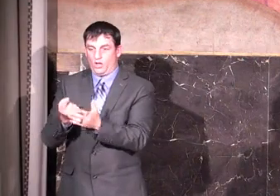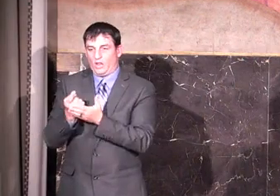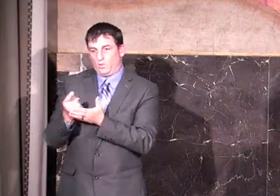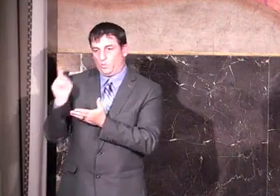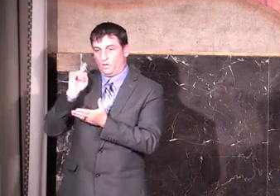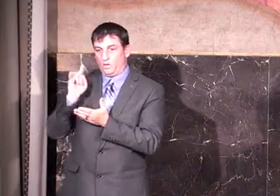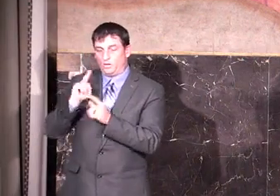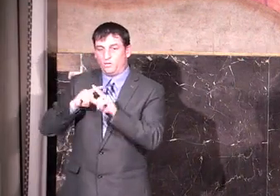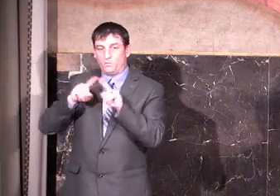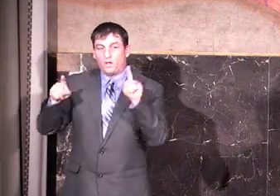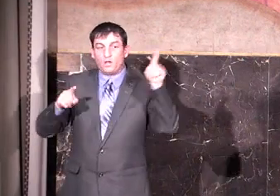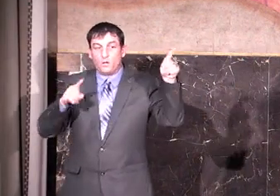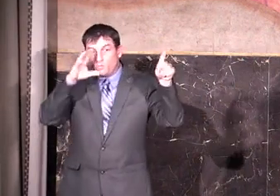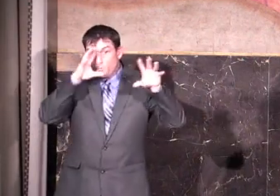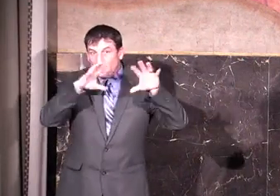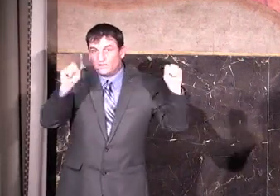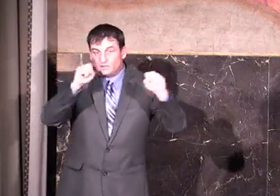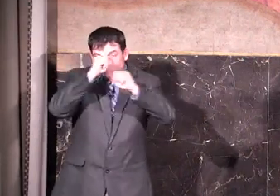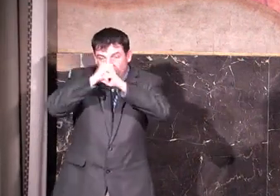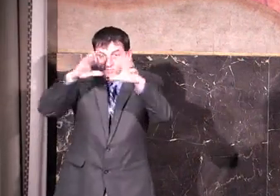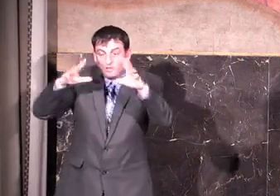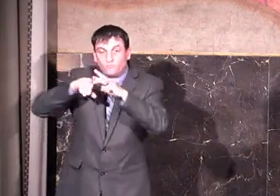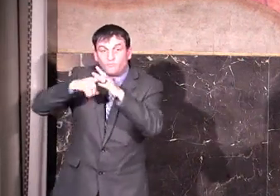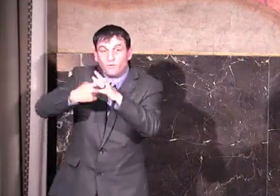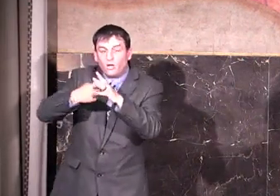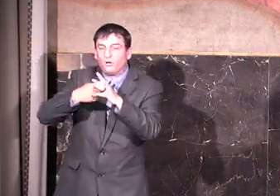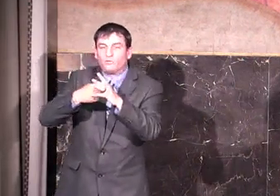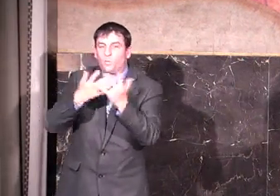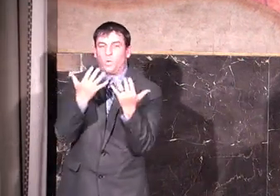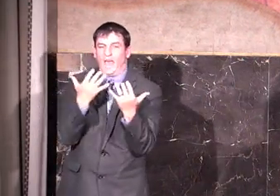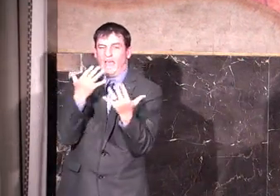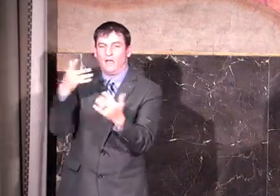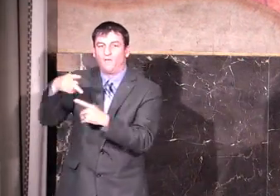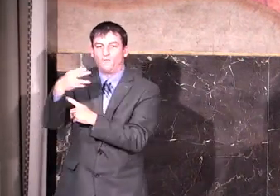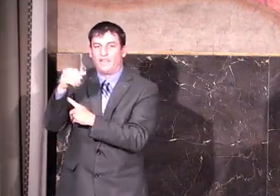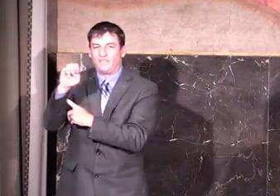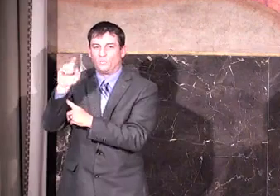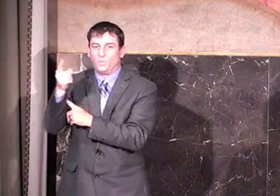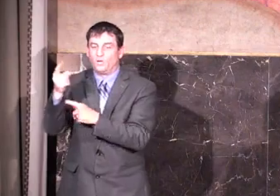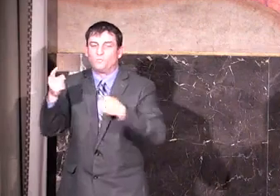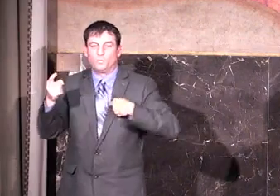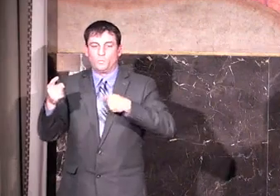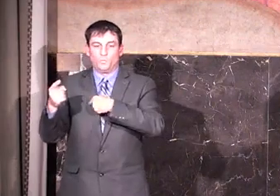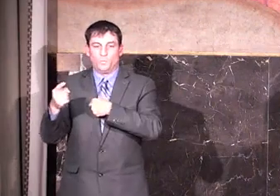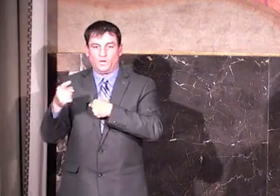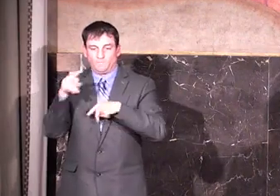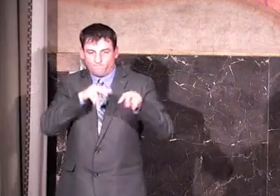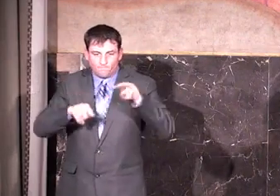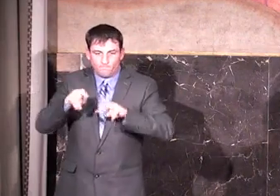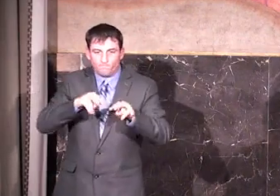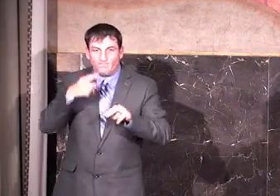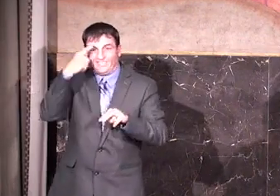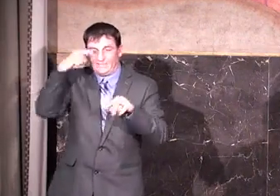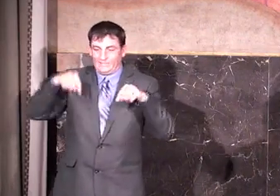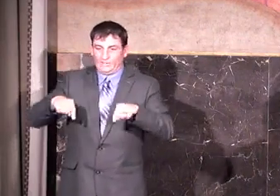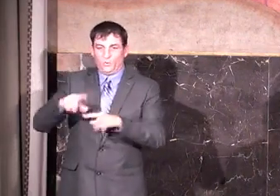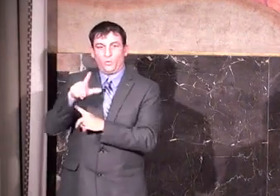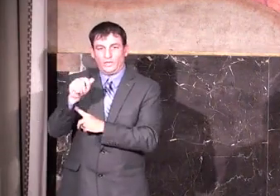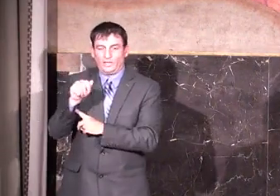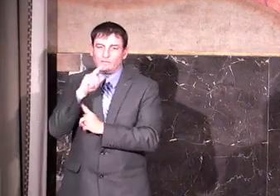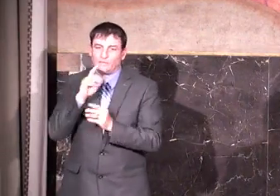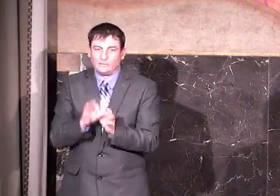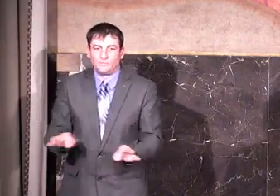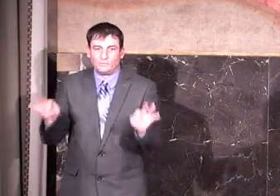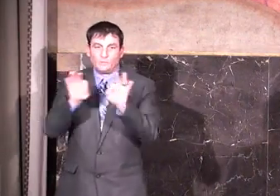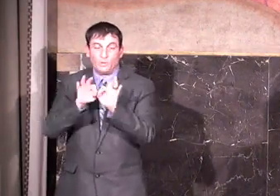the president's plan until phase one. But that was something we thought was a particular need here in Louisiana for